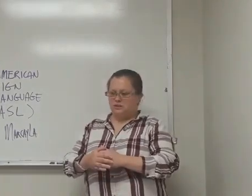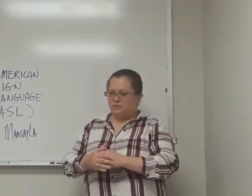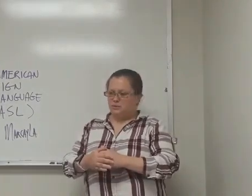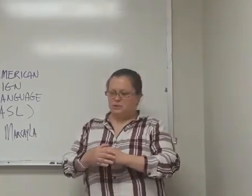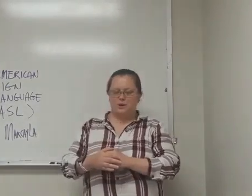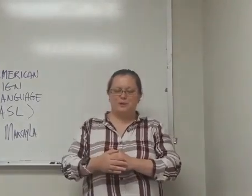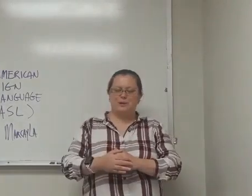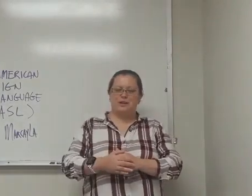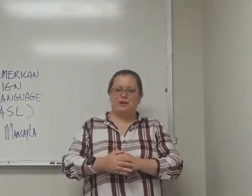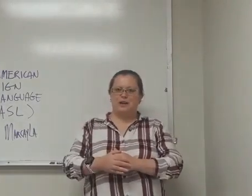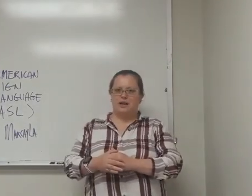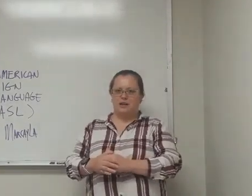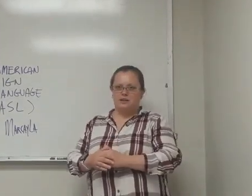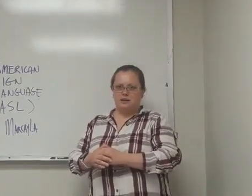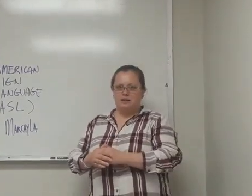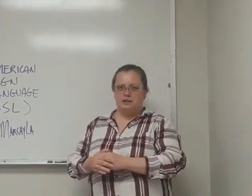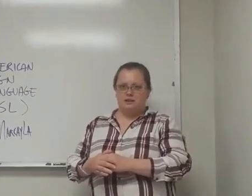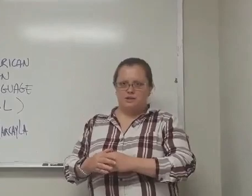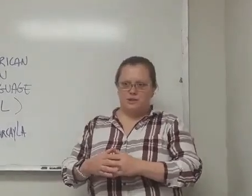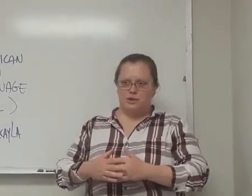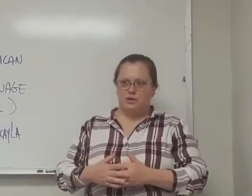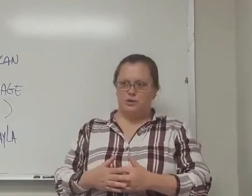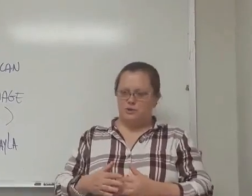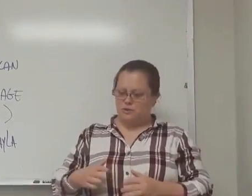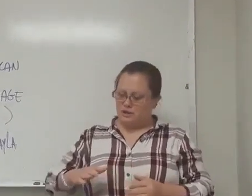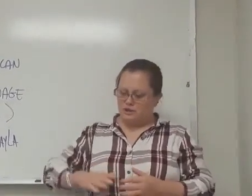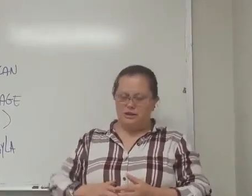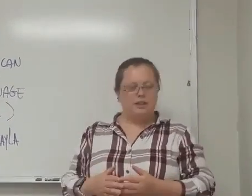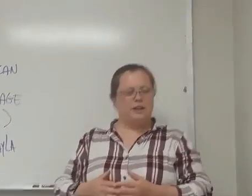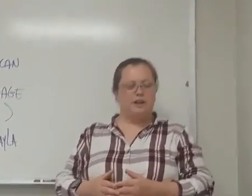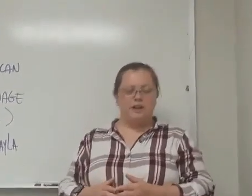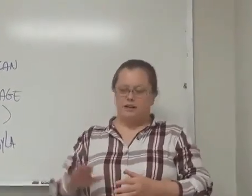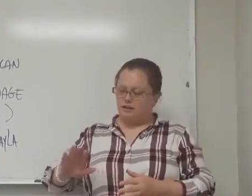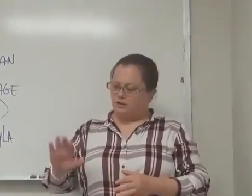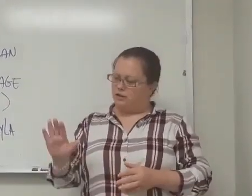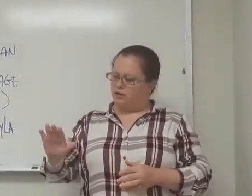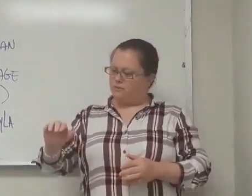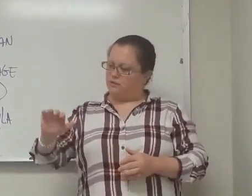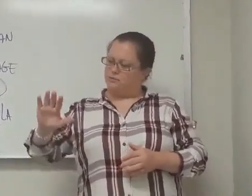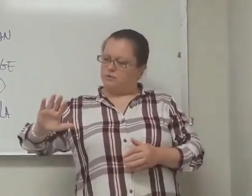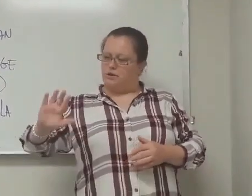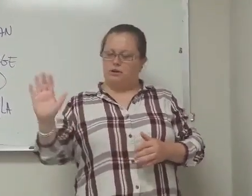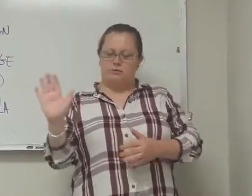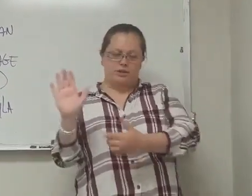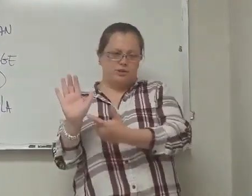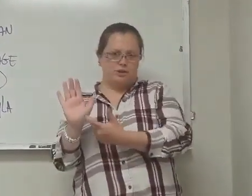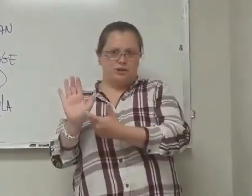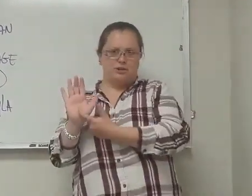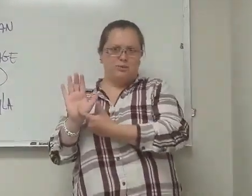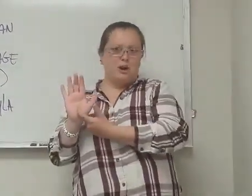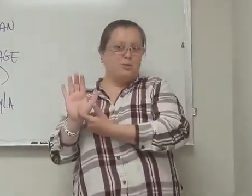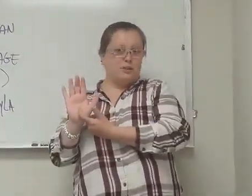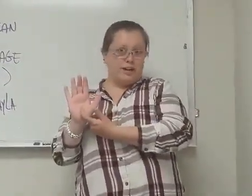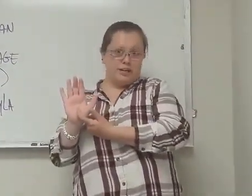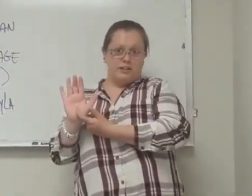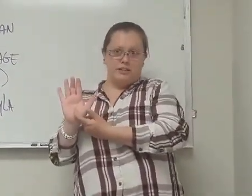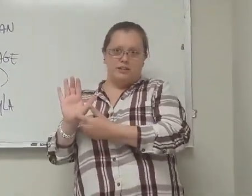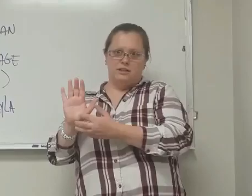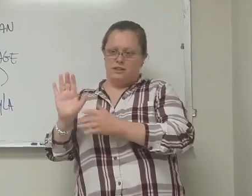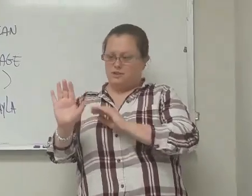We'll start with the letter A. So with the letter A, you're gonna make sure that the palm of your hand is